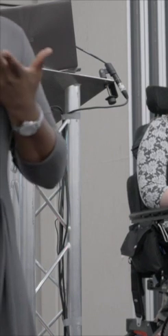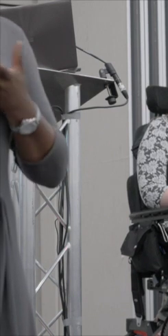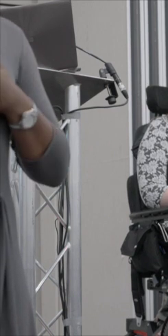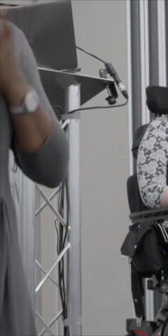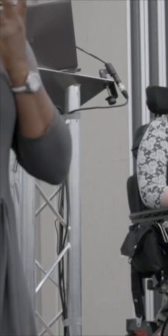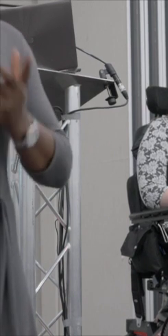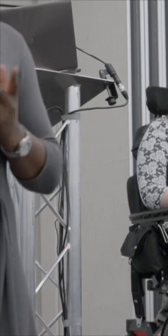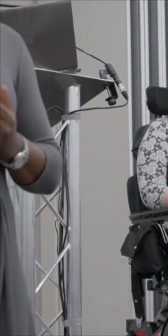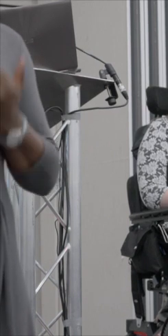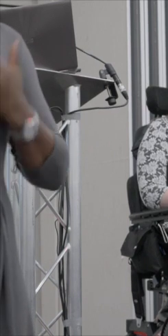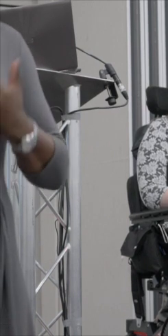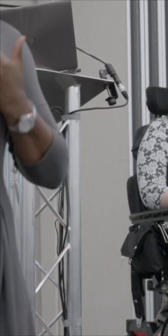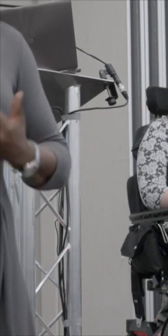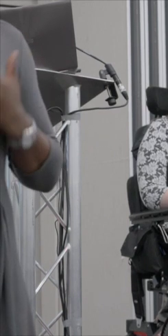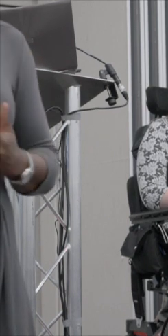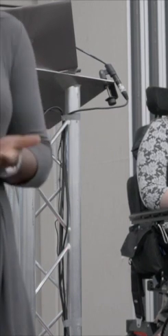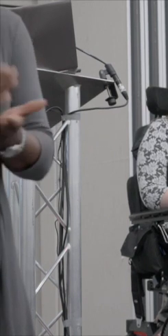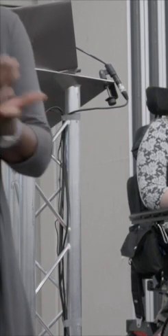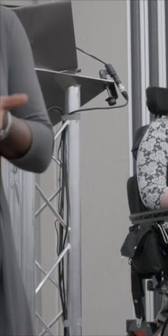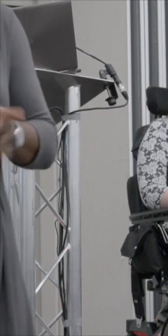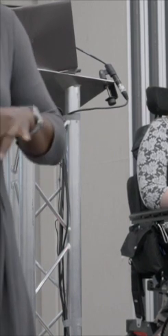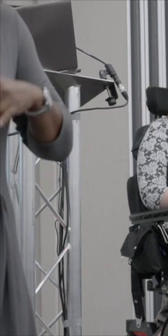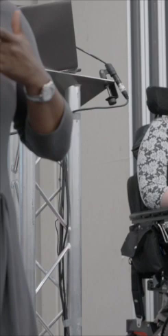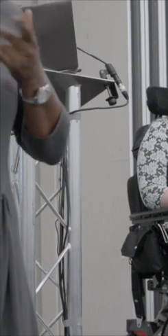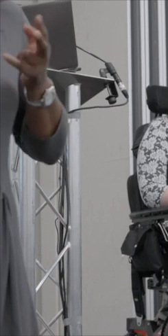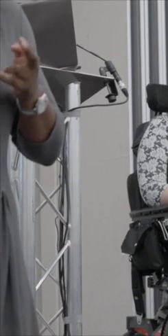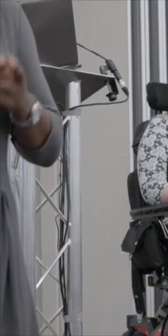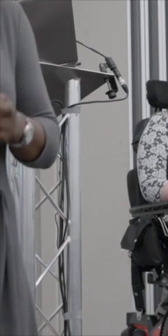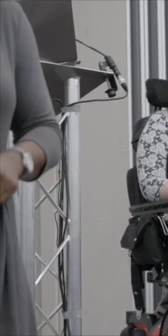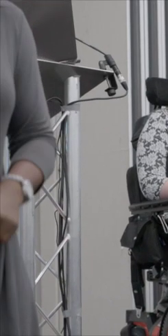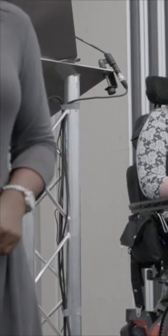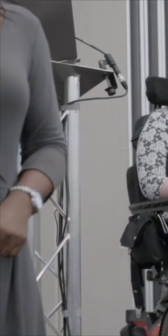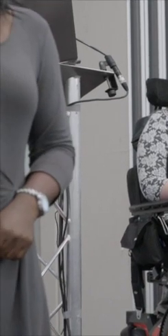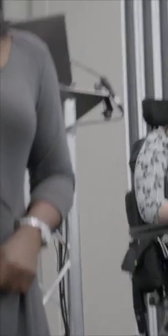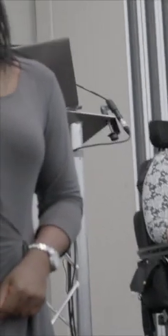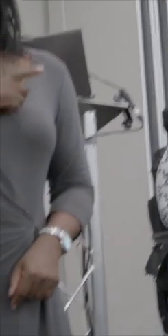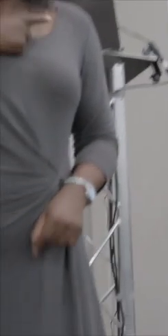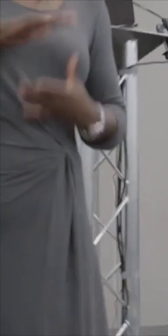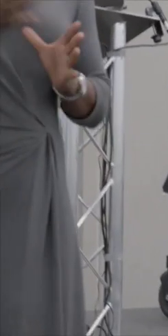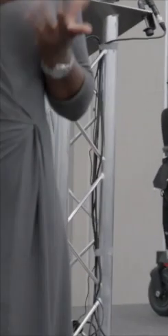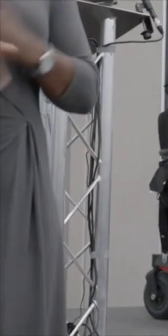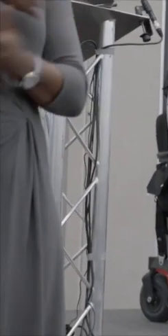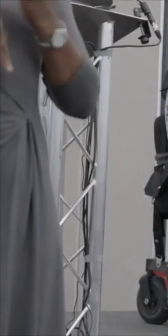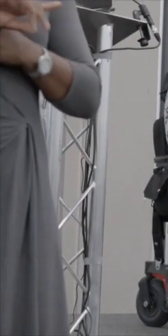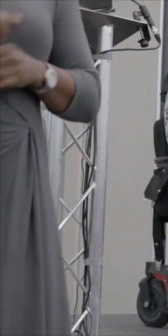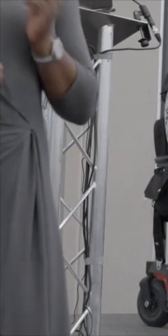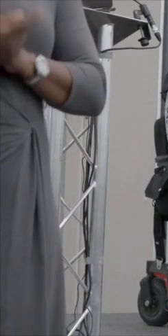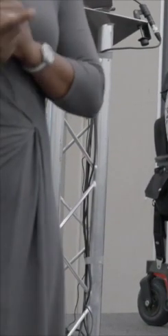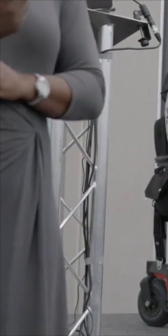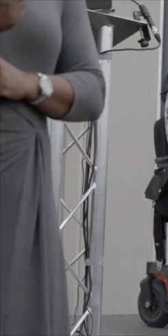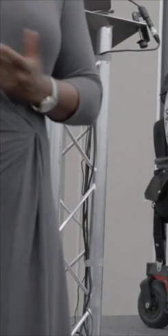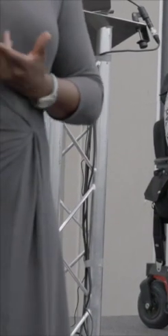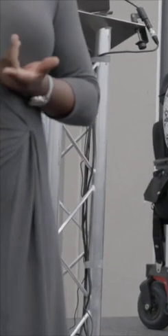conditions that are not normally life-limiting, but in my case they will be, due to the complications they've caused. So I'm a bit of a rarity in terms